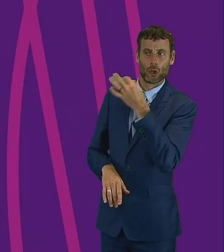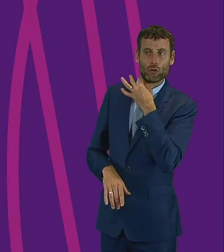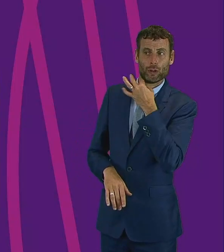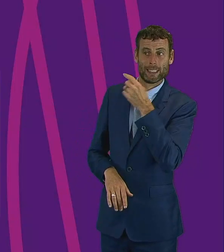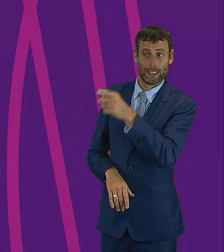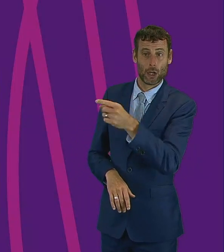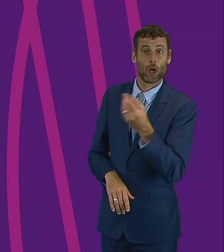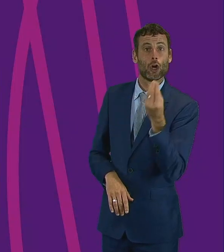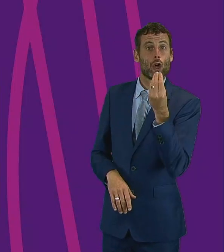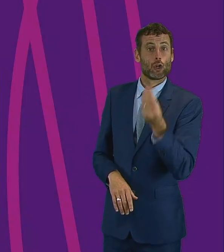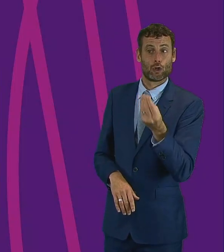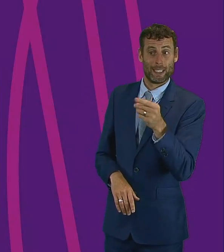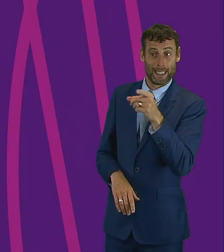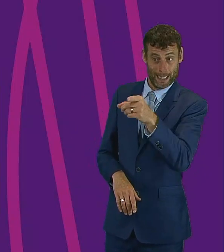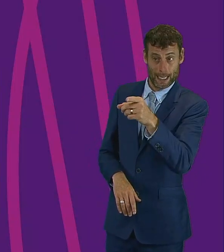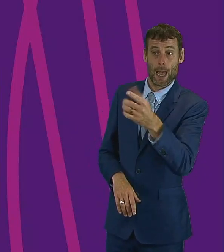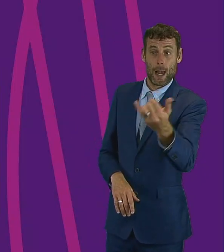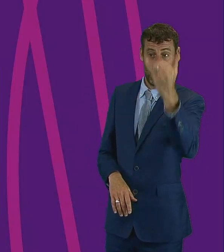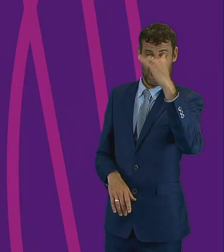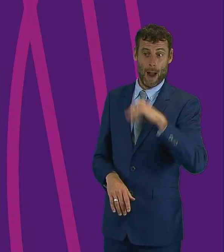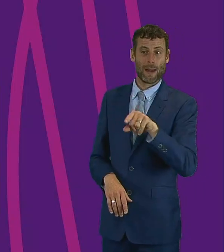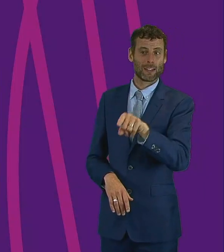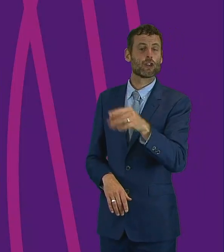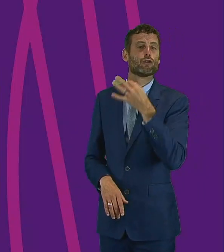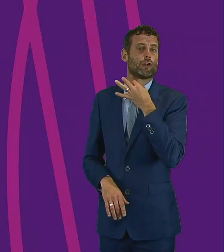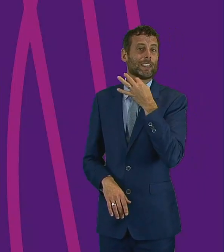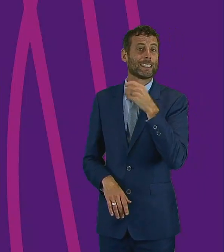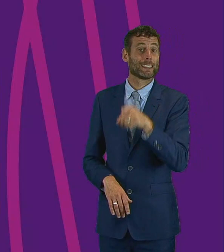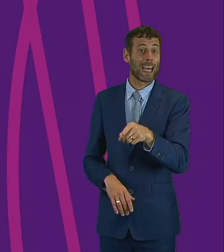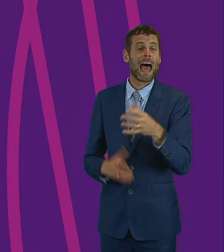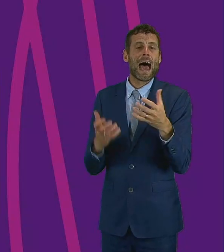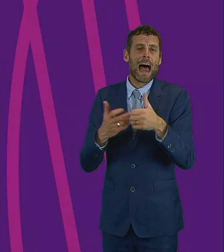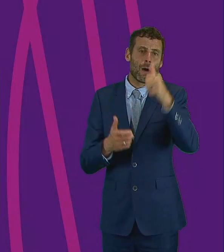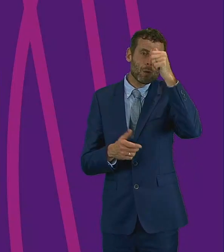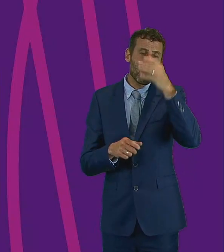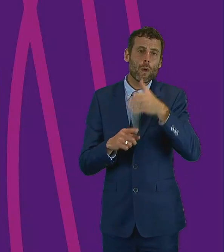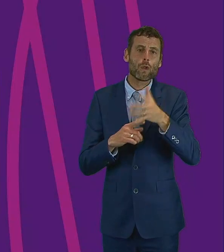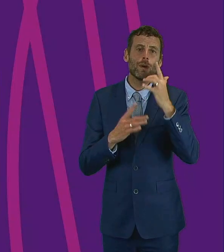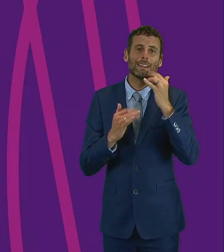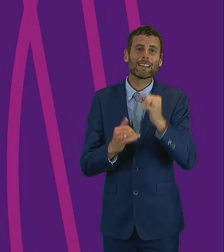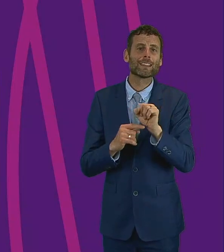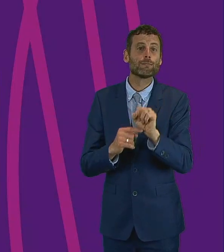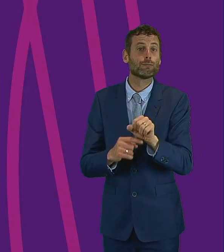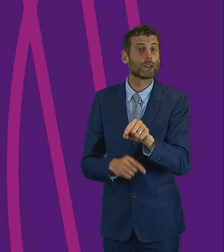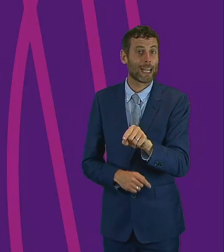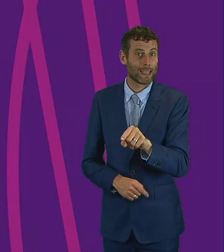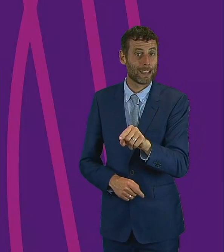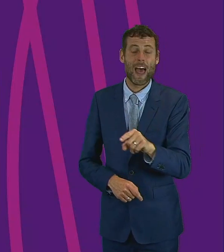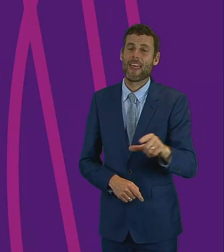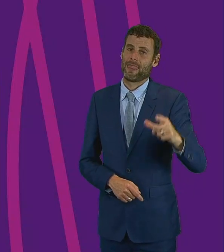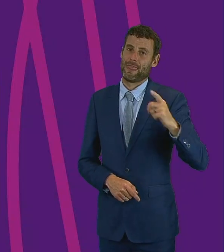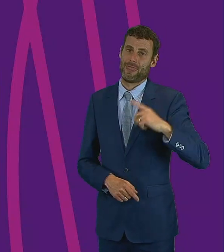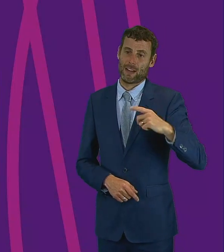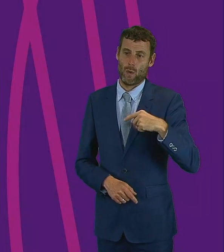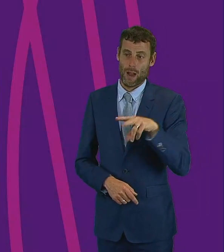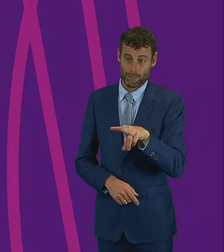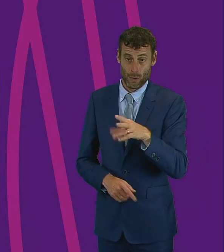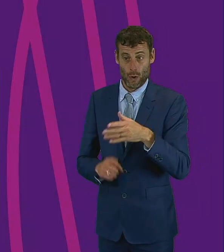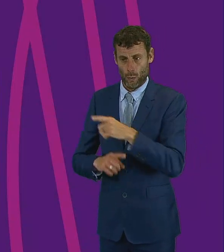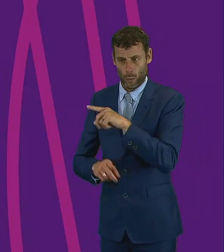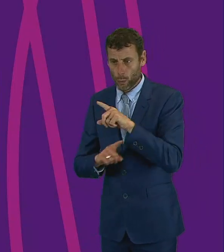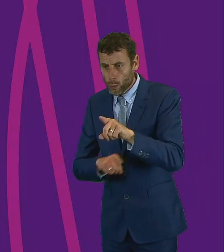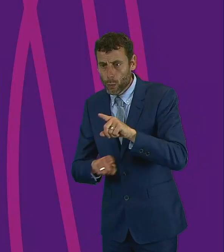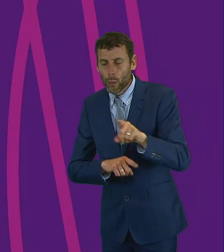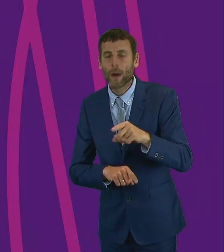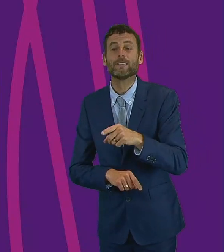we know from Test and Protect that a number of cases have come in from Greece, which is why we've actually acted earlier than other parts of the UK to place